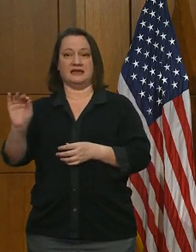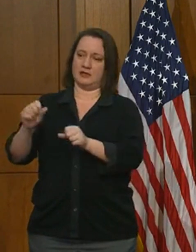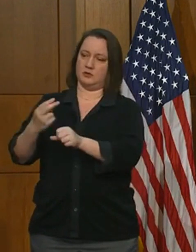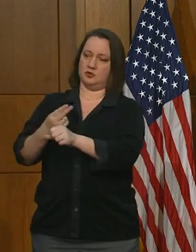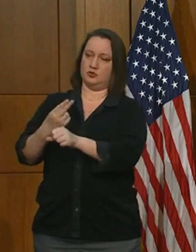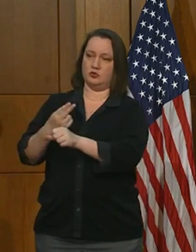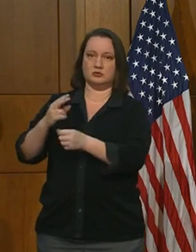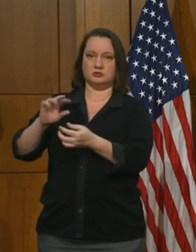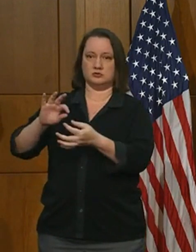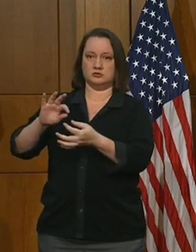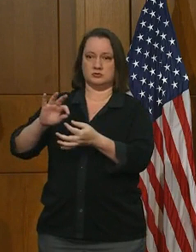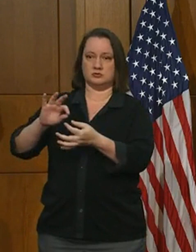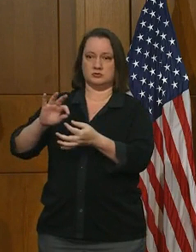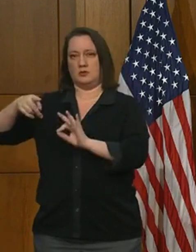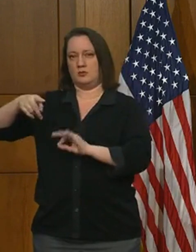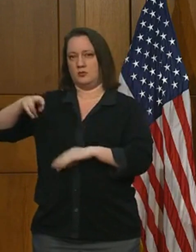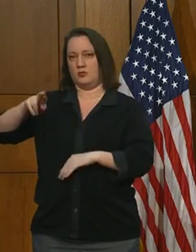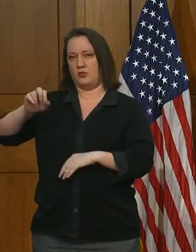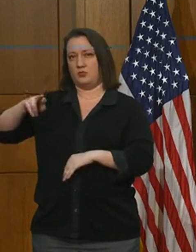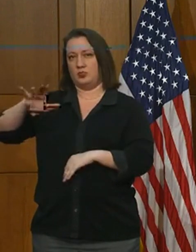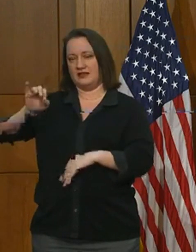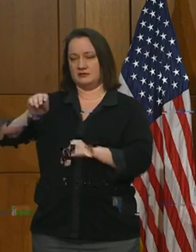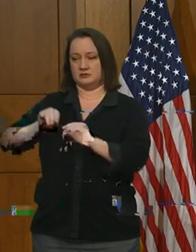Is that right?